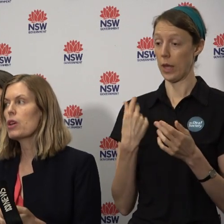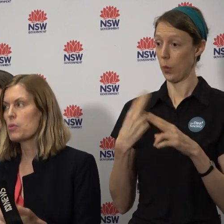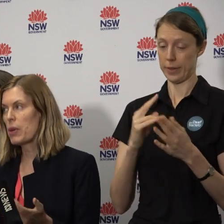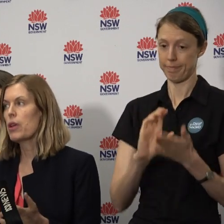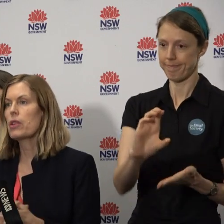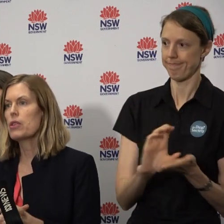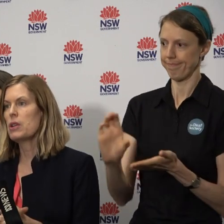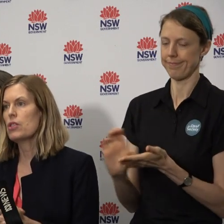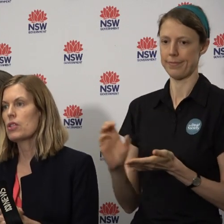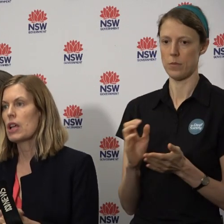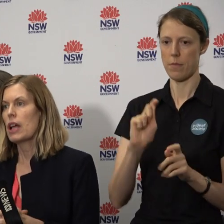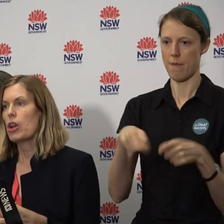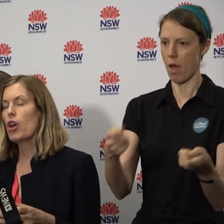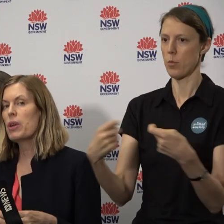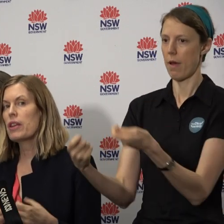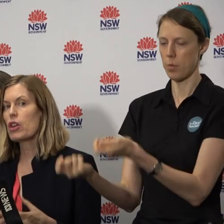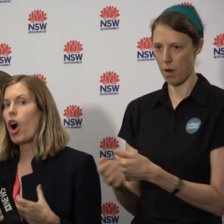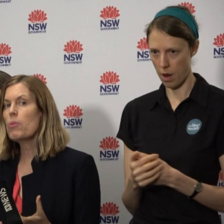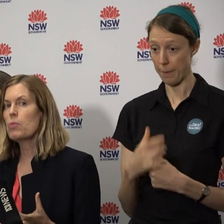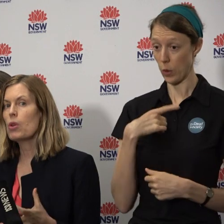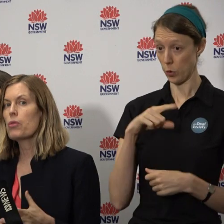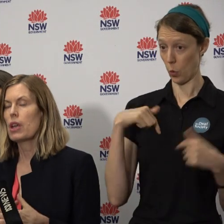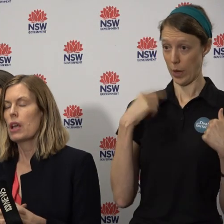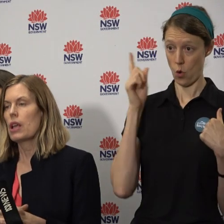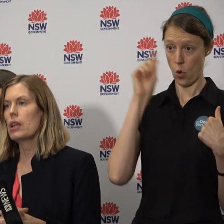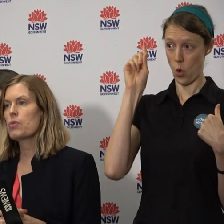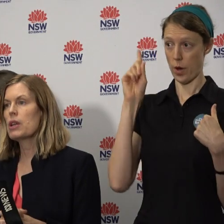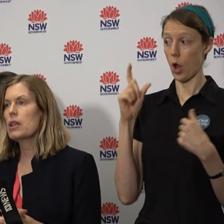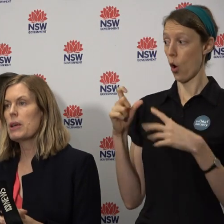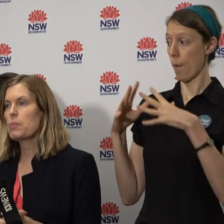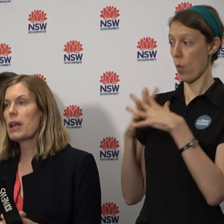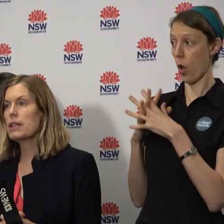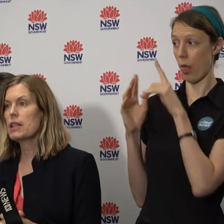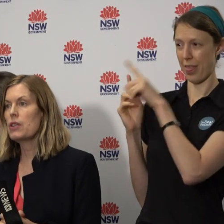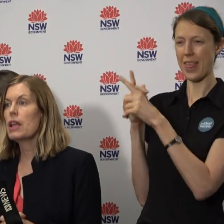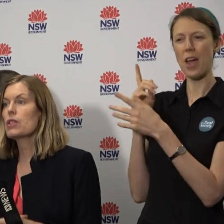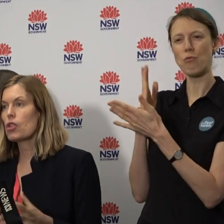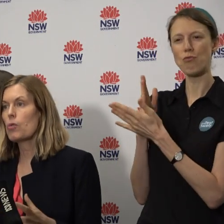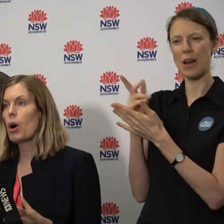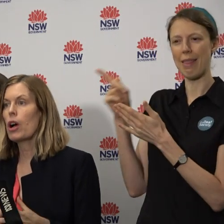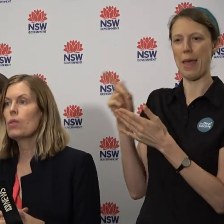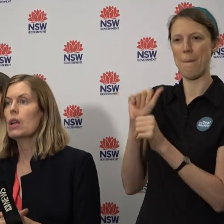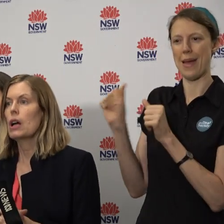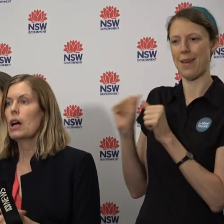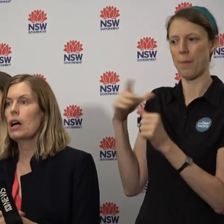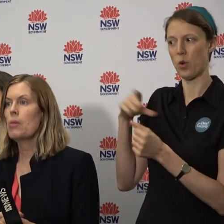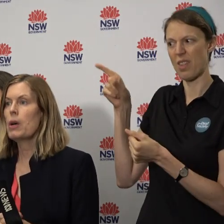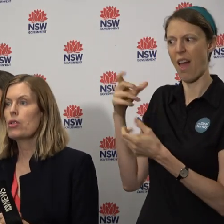quickly because we were hearing those messages, knowing that the Commonwealth is really the best place, given their